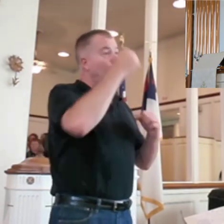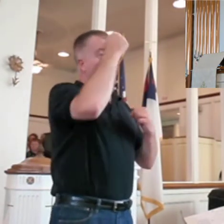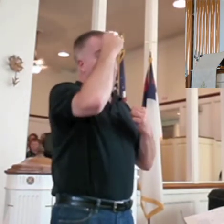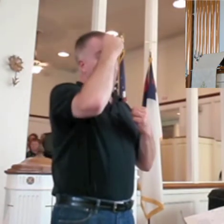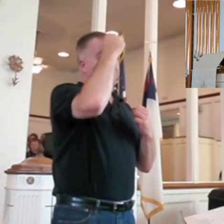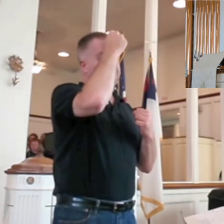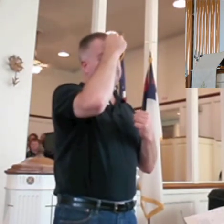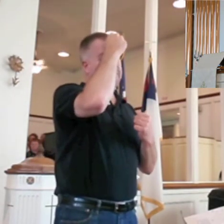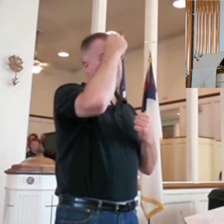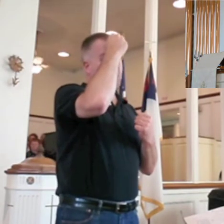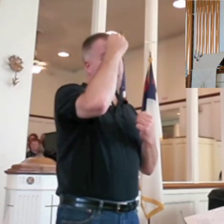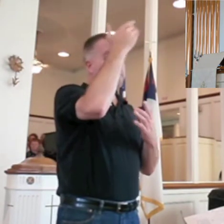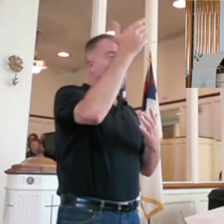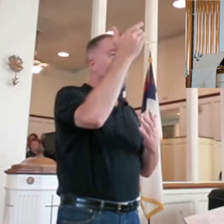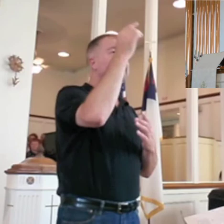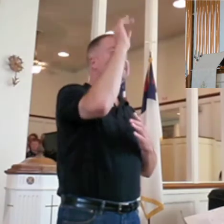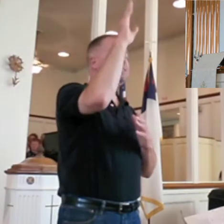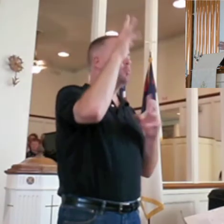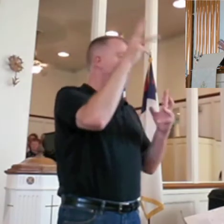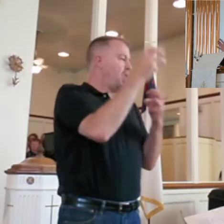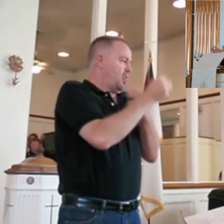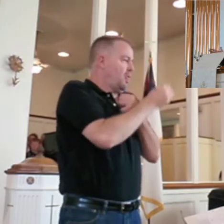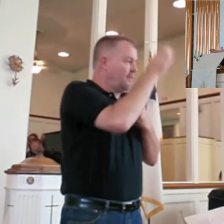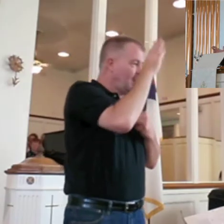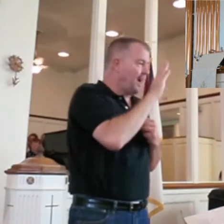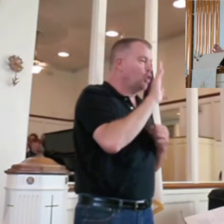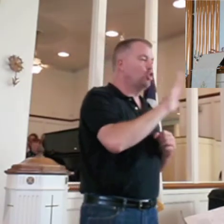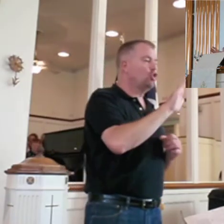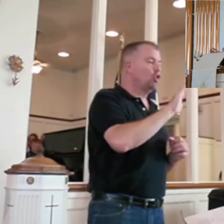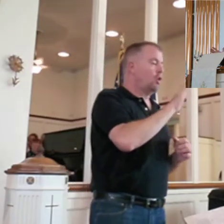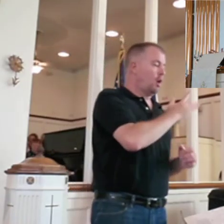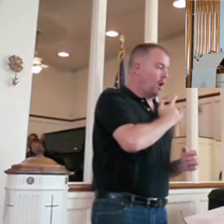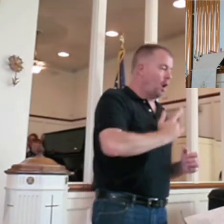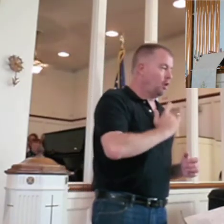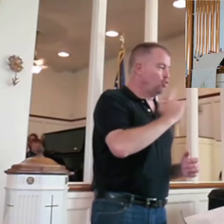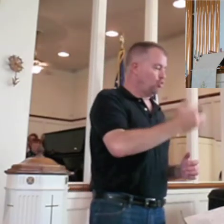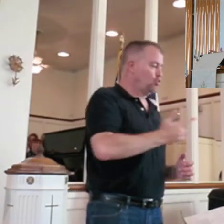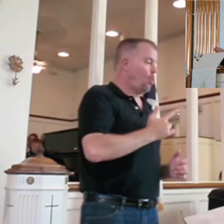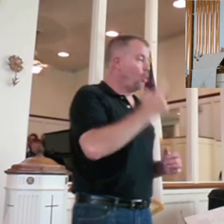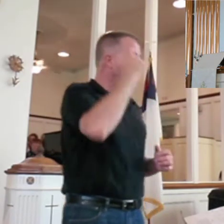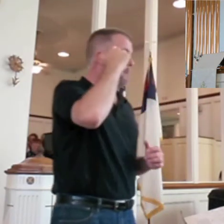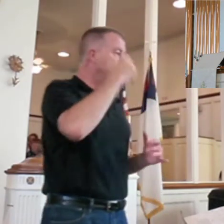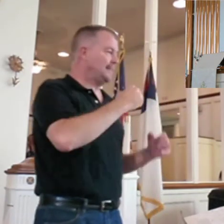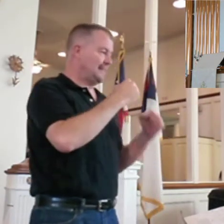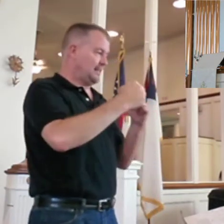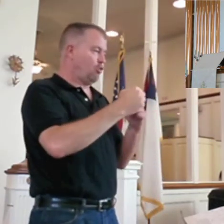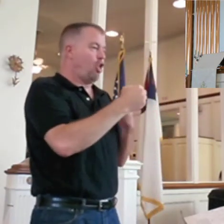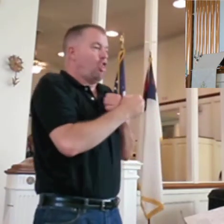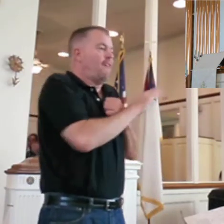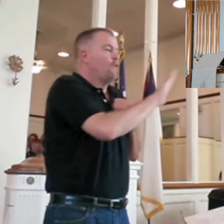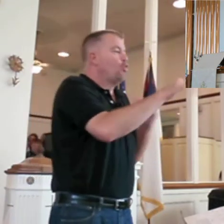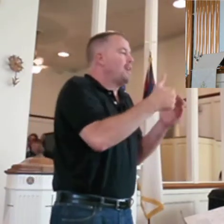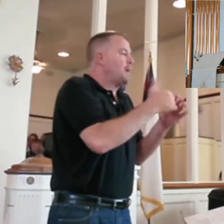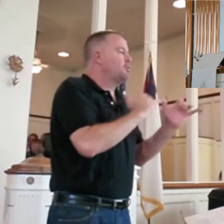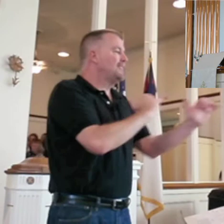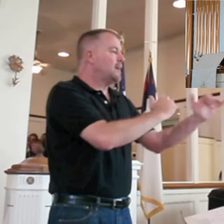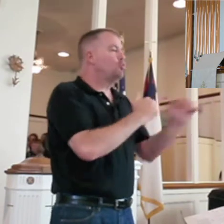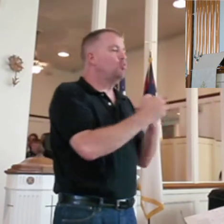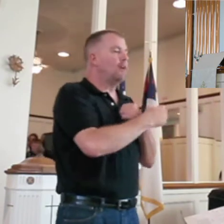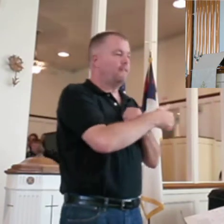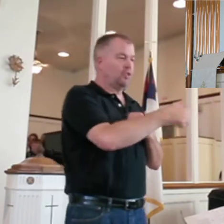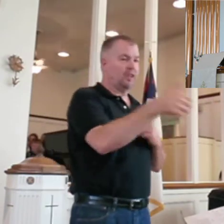Selfless obedience is God's way. Loving God with your whole heart and soul and mind and strength. Loving your neighbor as